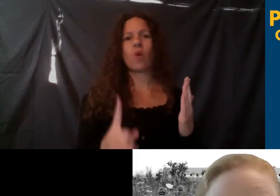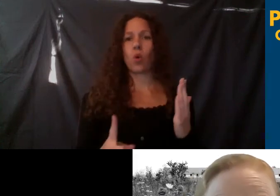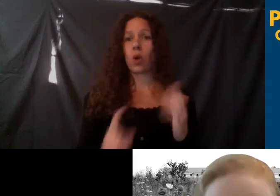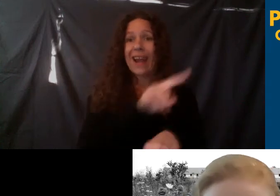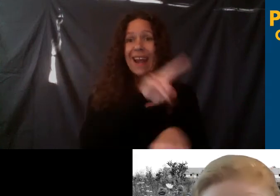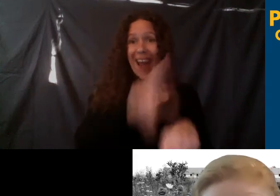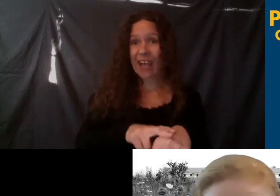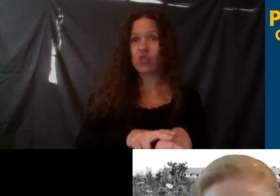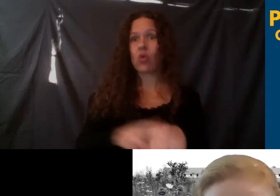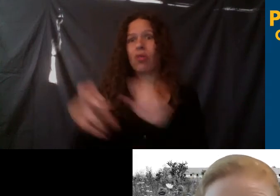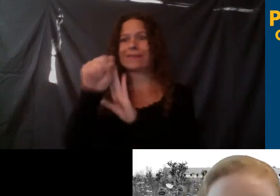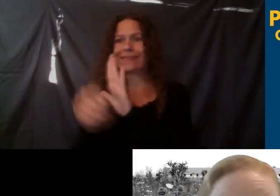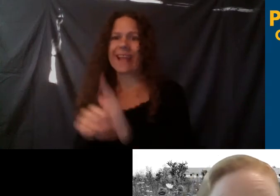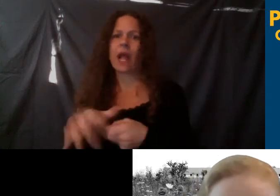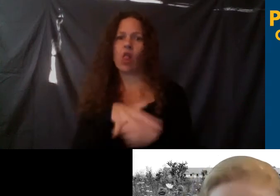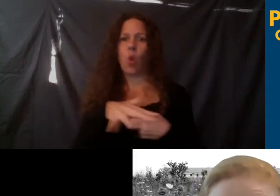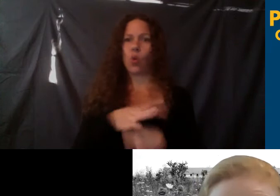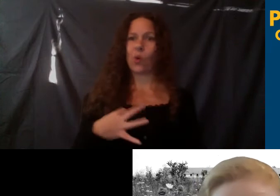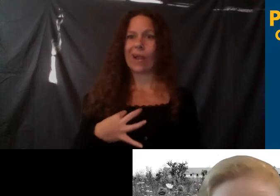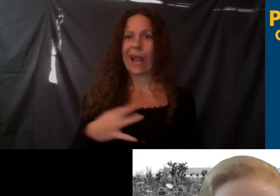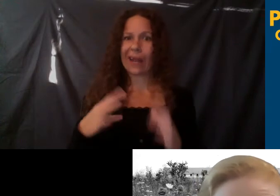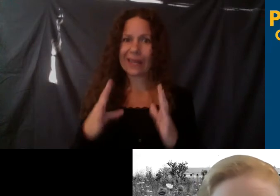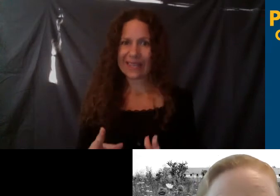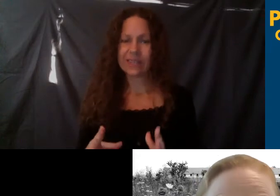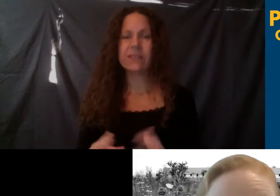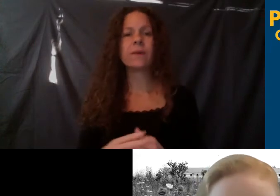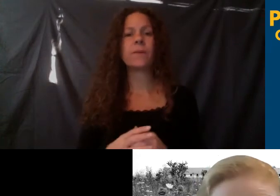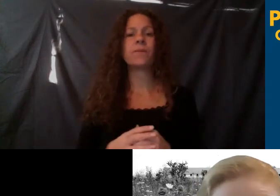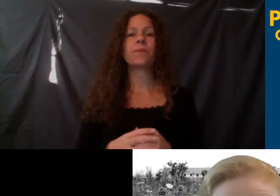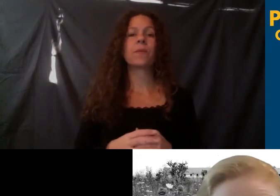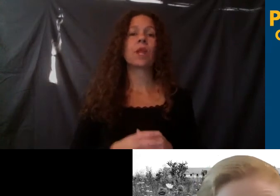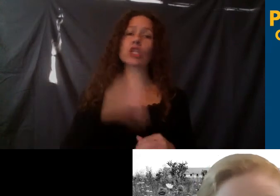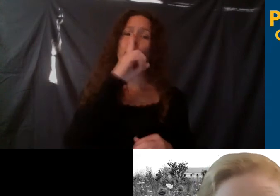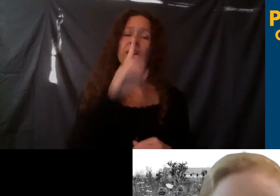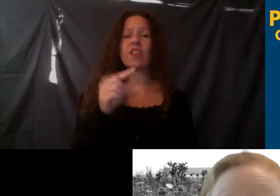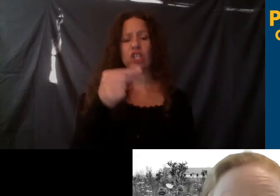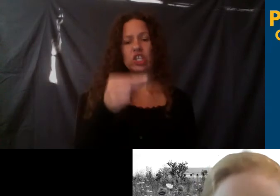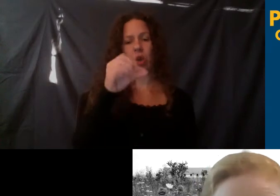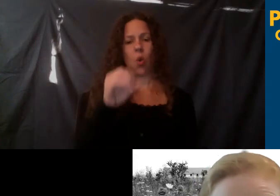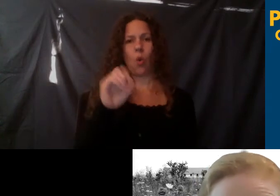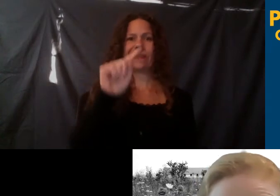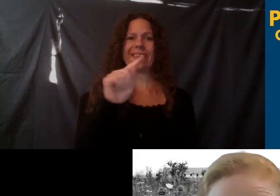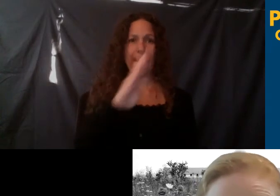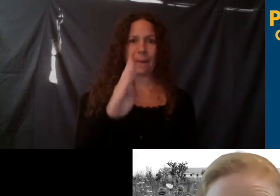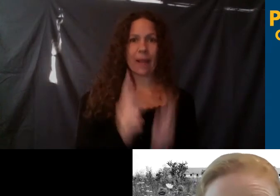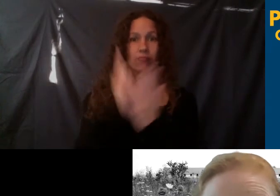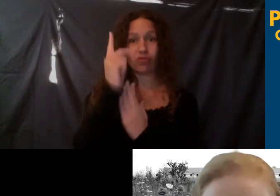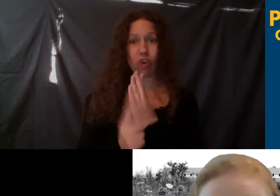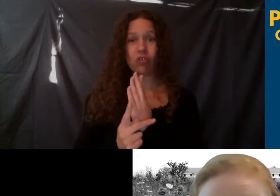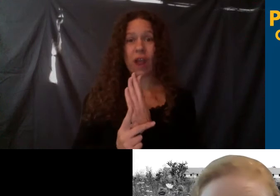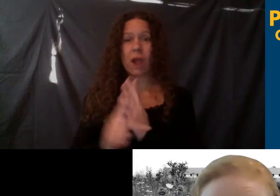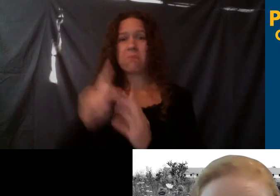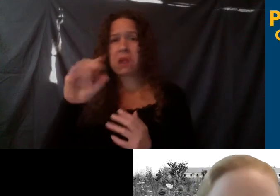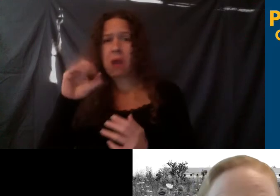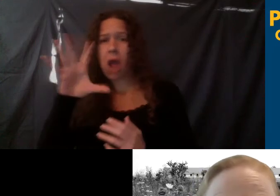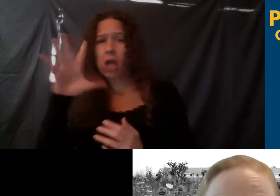and persuasion in August and September, and then moved into a pretty hardcore GOTV program as soon as the ballots dropped in early October, as